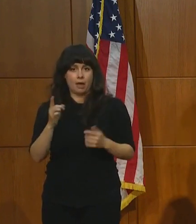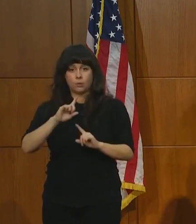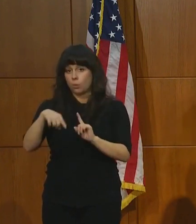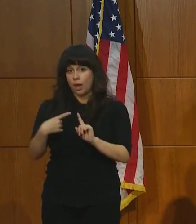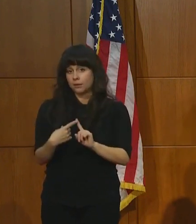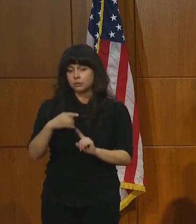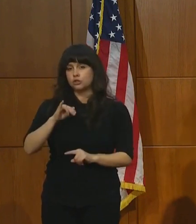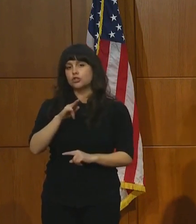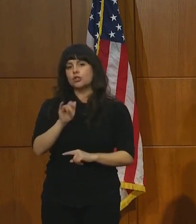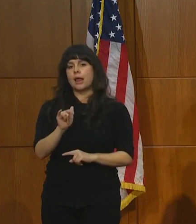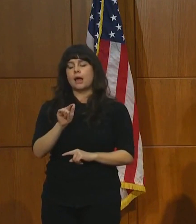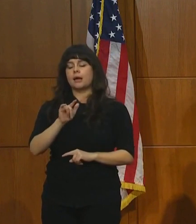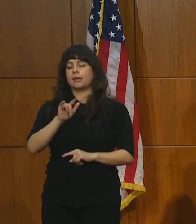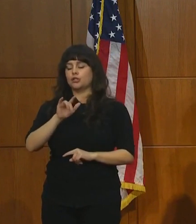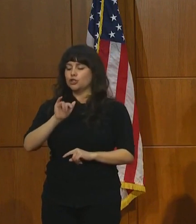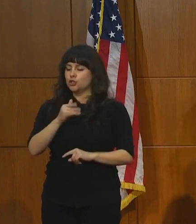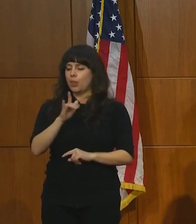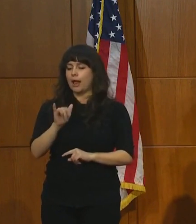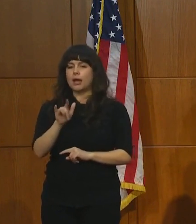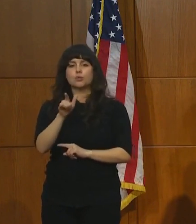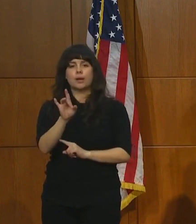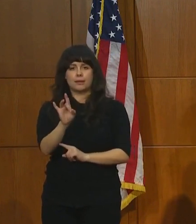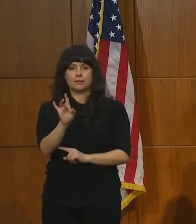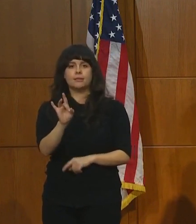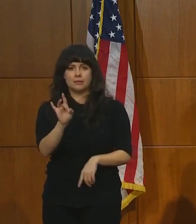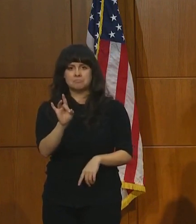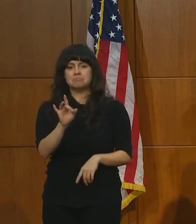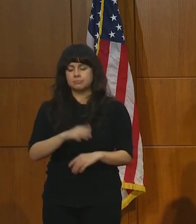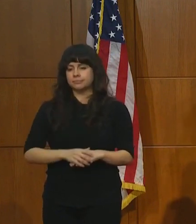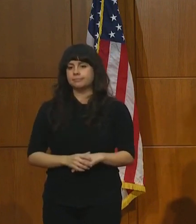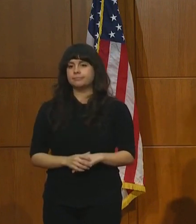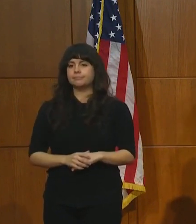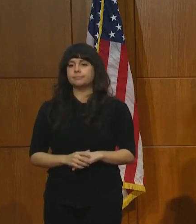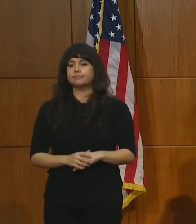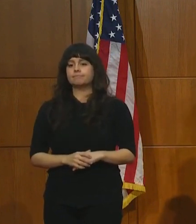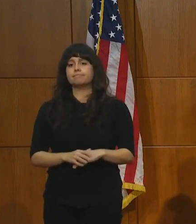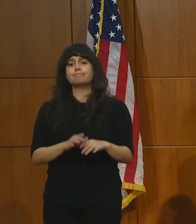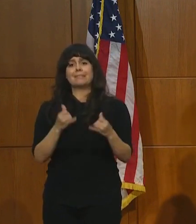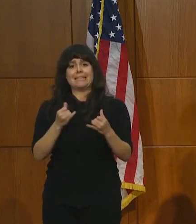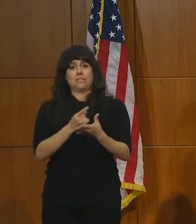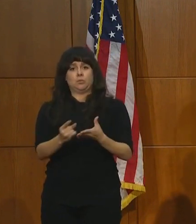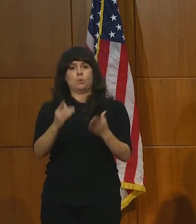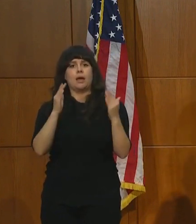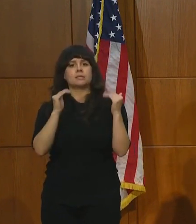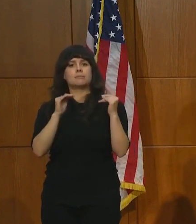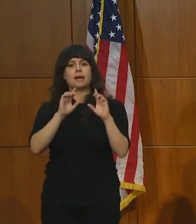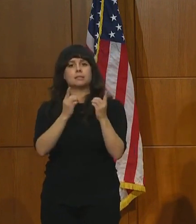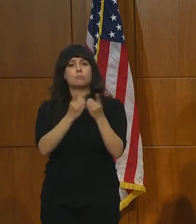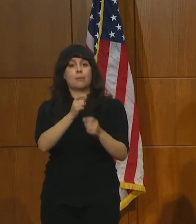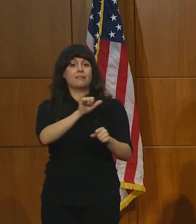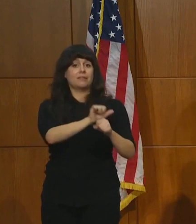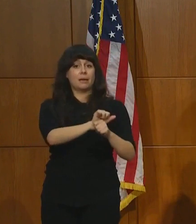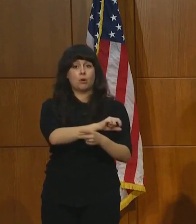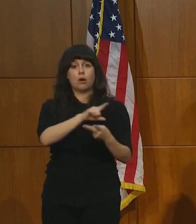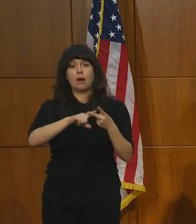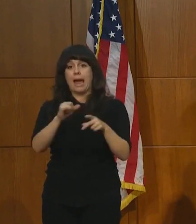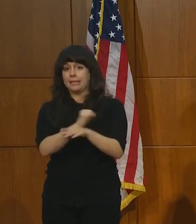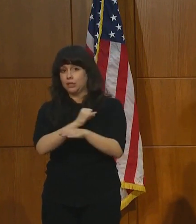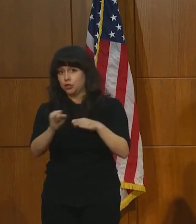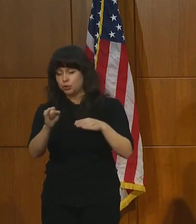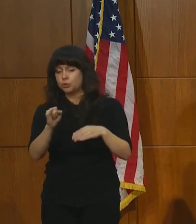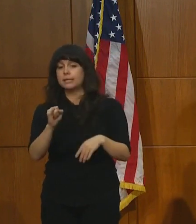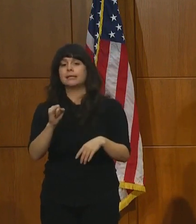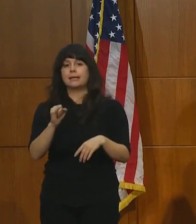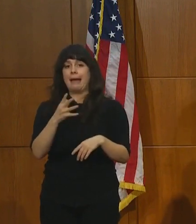so stay tuned for that. Also this week, we expect the Department of Labor and Industry, DOLE, and the Safety and